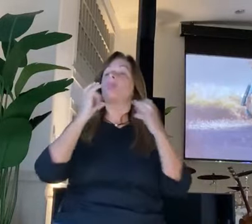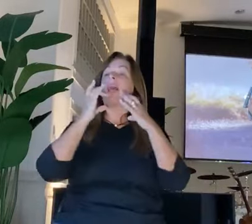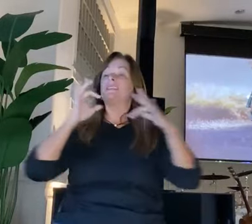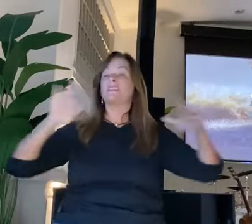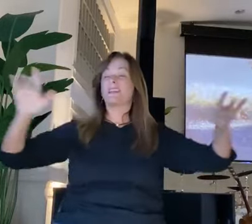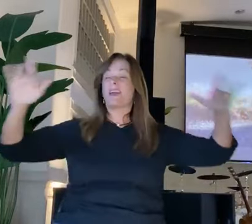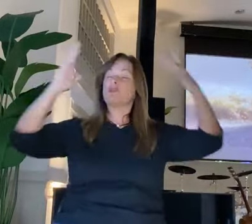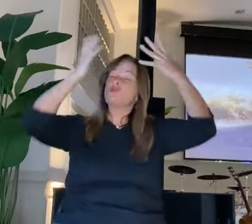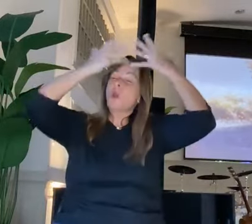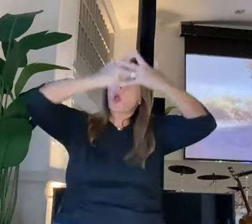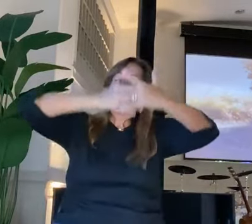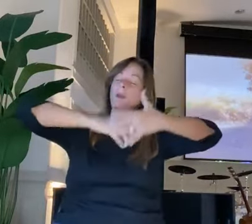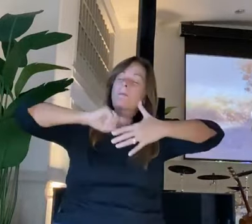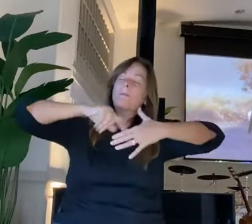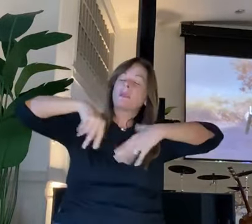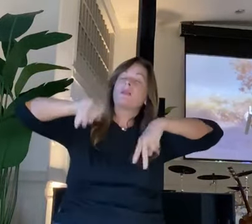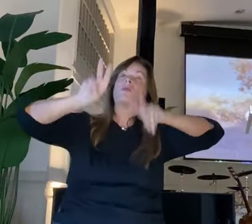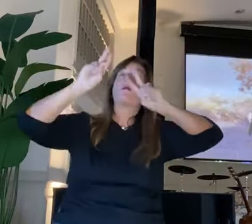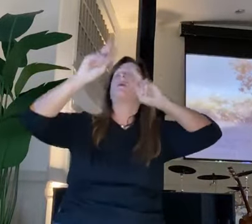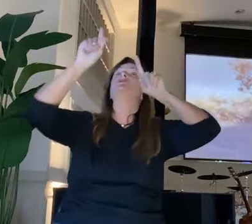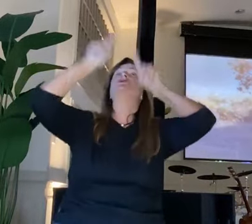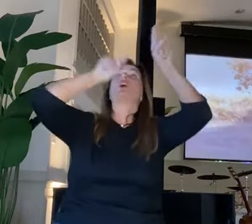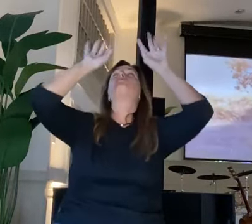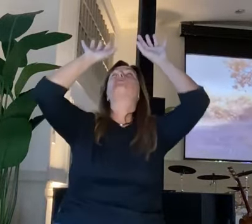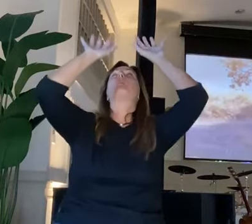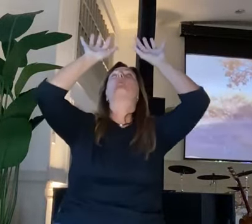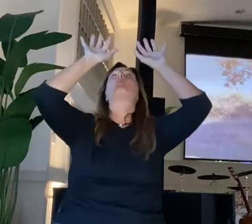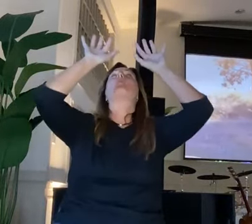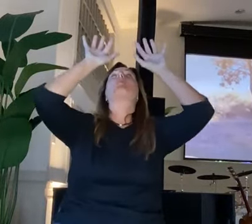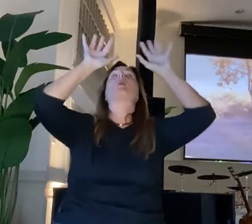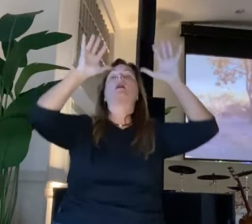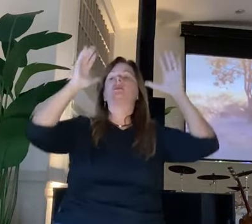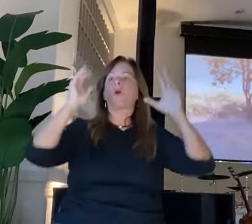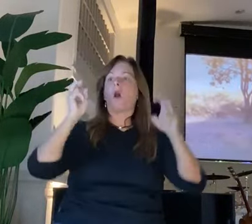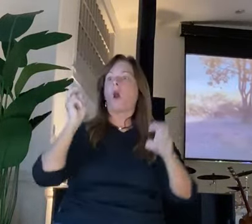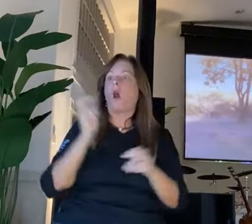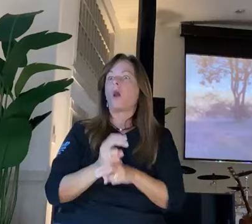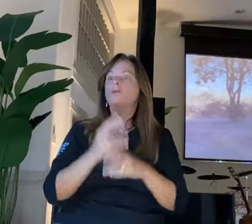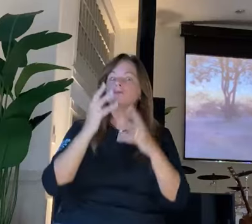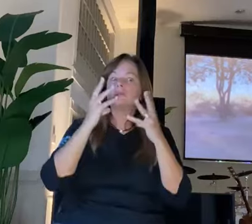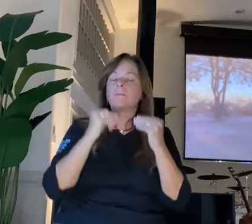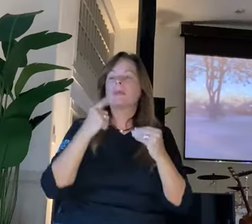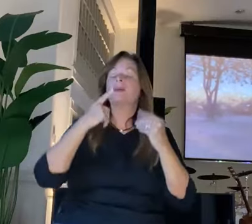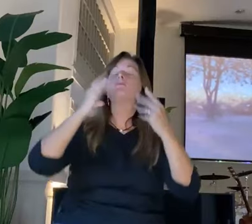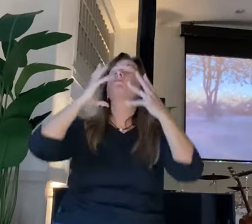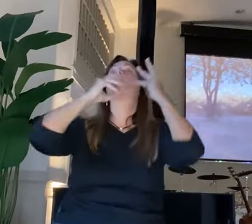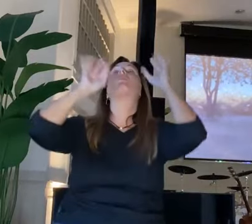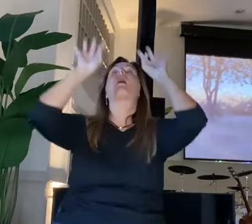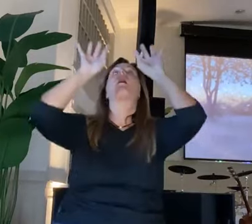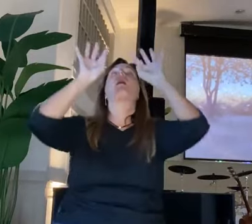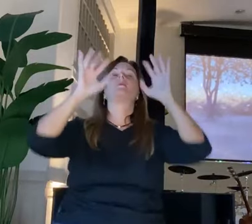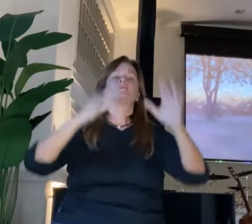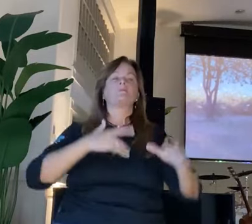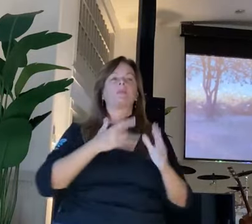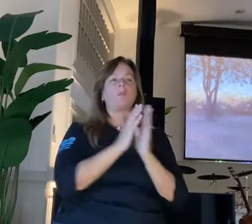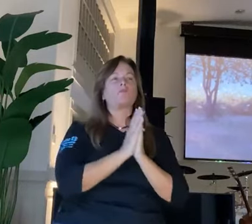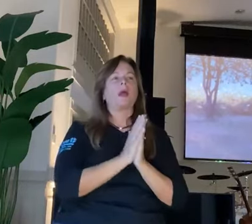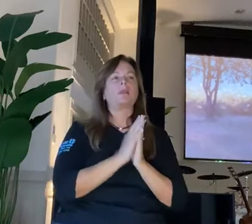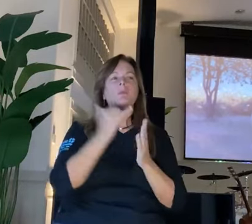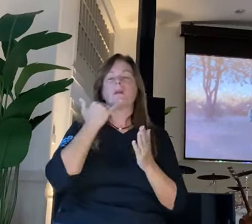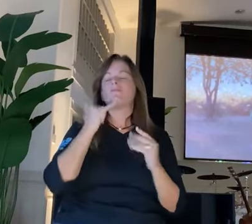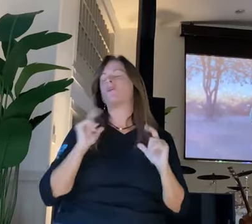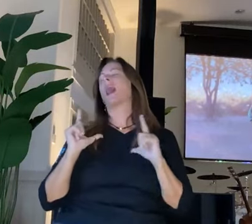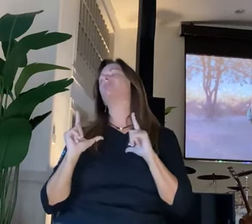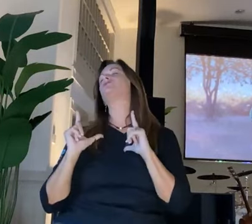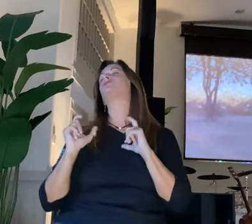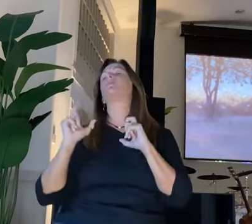And it was beautiful. I remember Jefferson and I had a hard time falling asleep that night. And we were praying about some stuff. I got my phone and